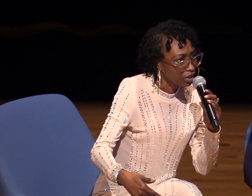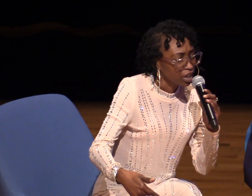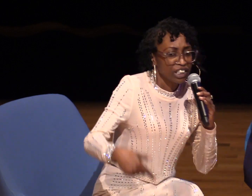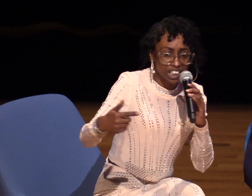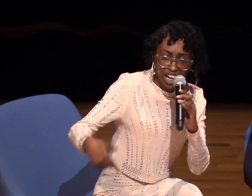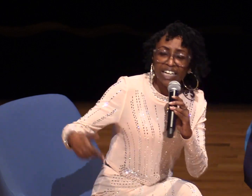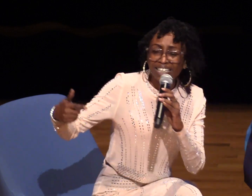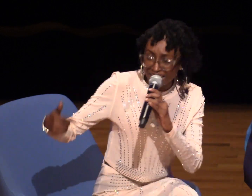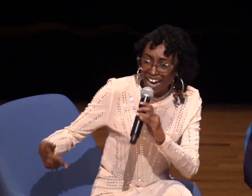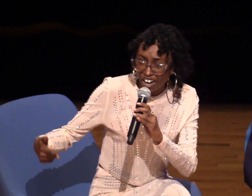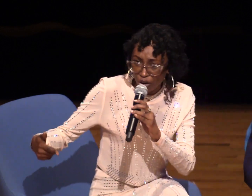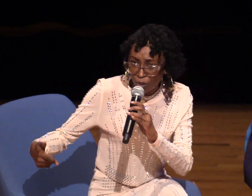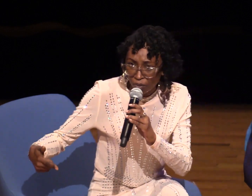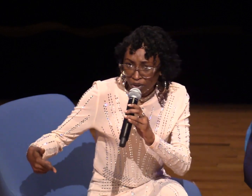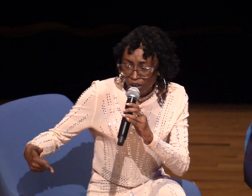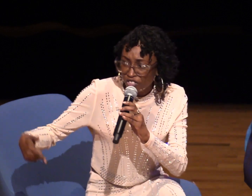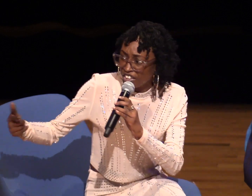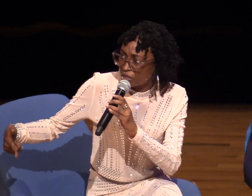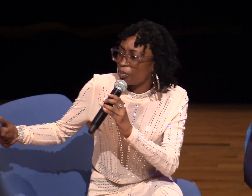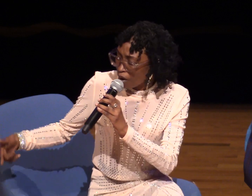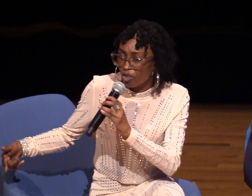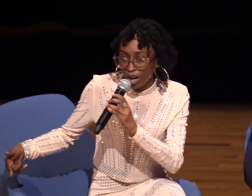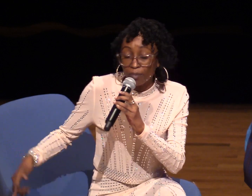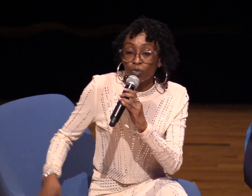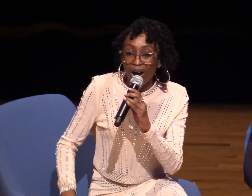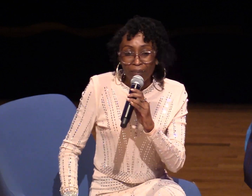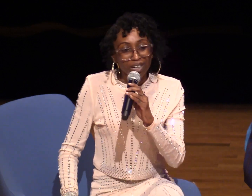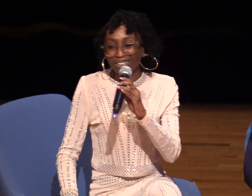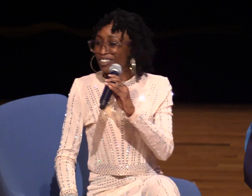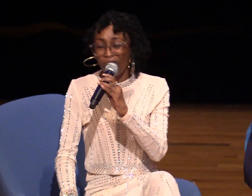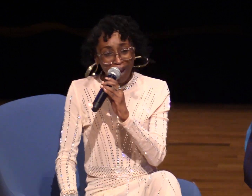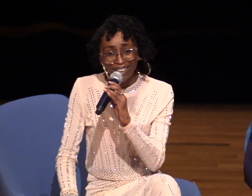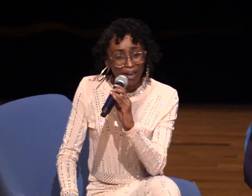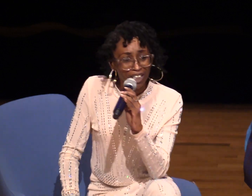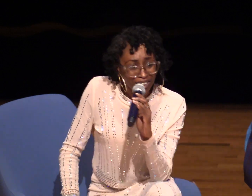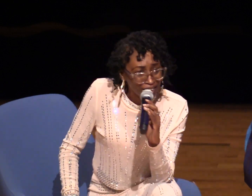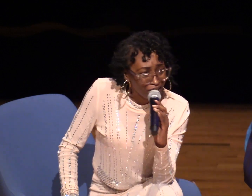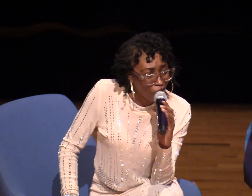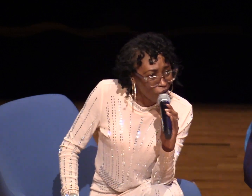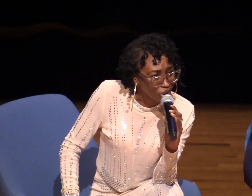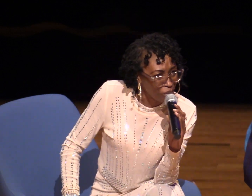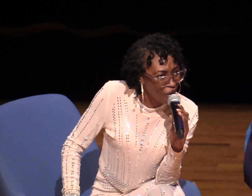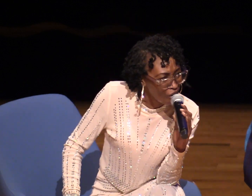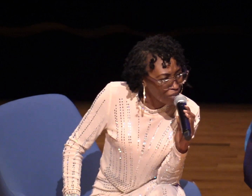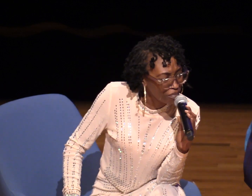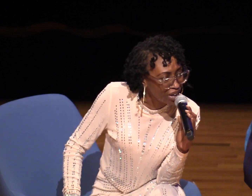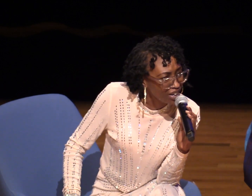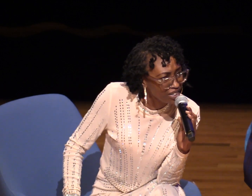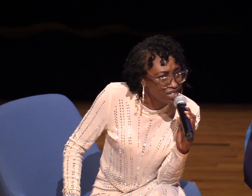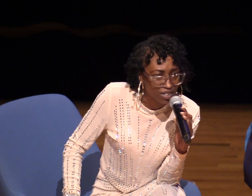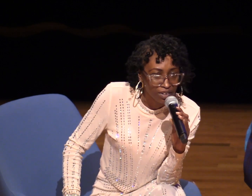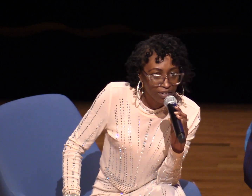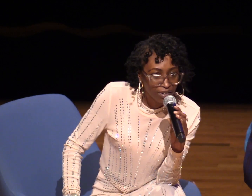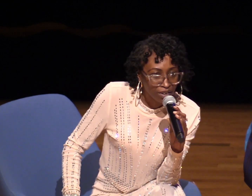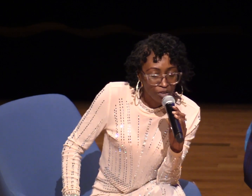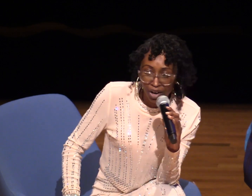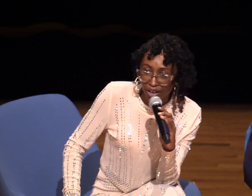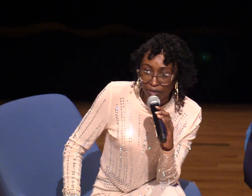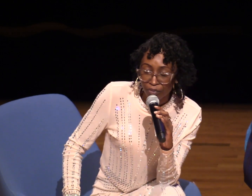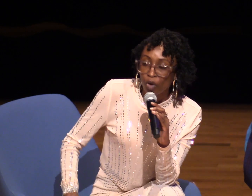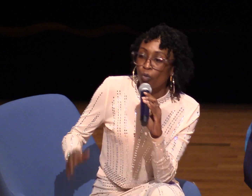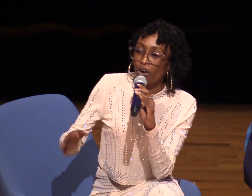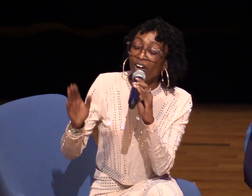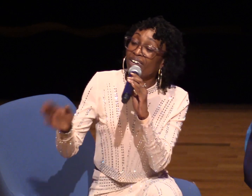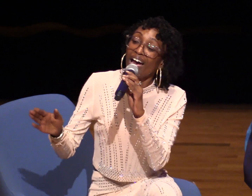about shutting down these programs. Why? Because nobody's about to shut down the whole department,